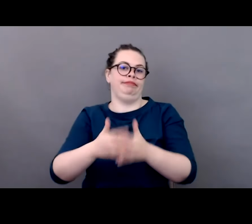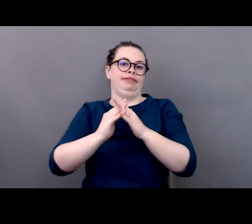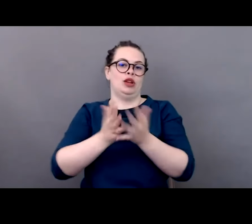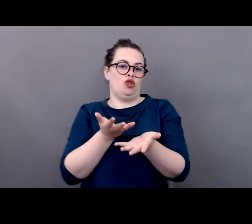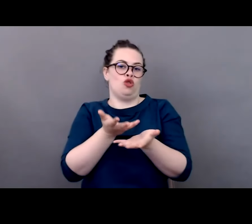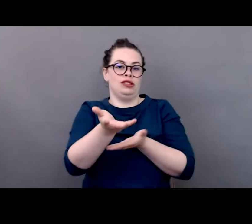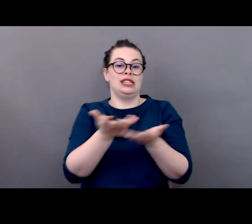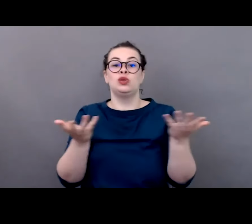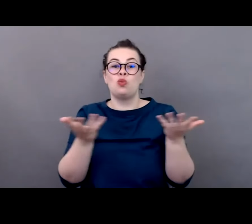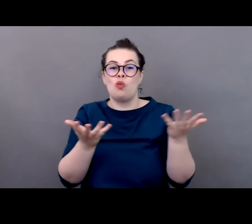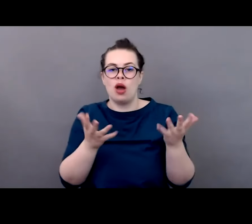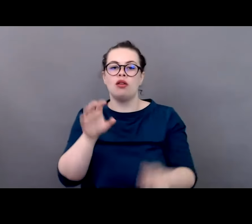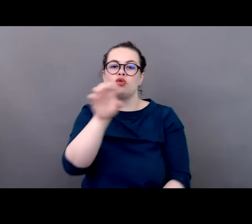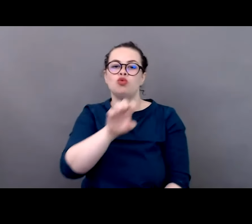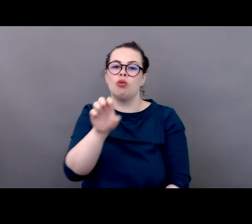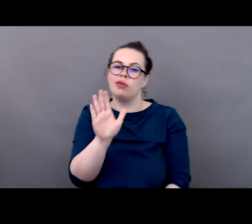European countries, and